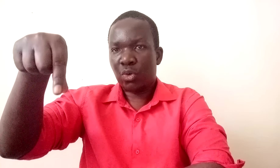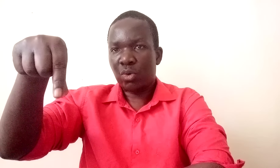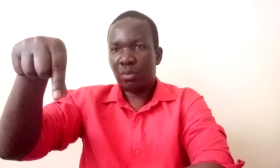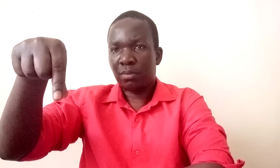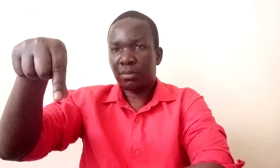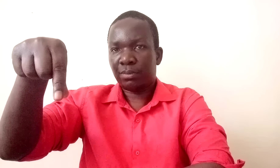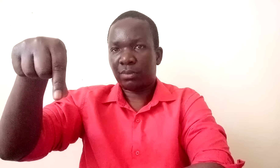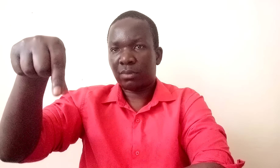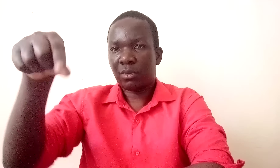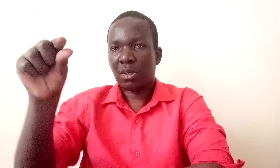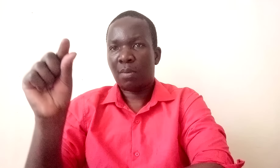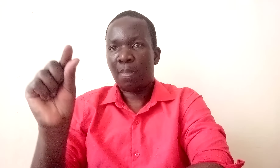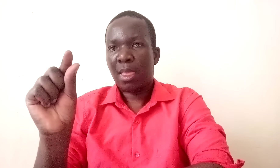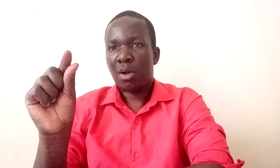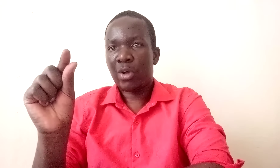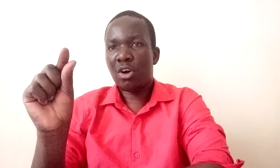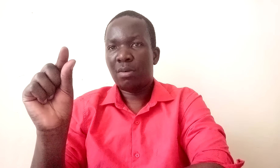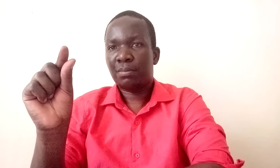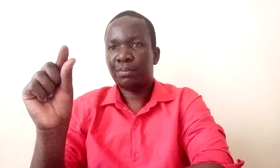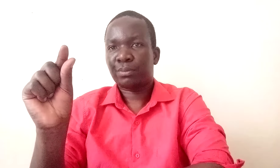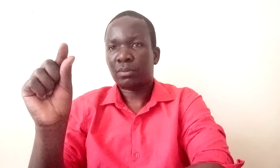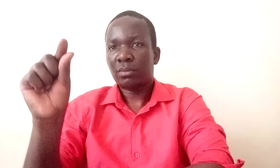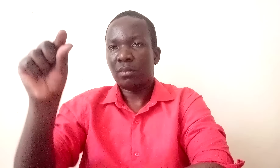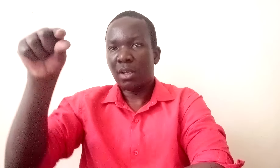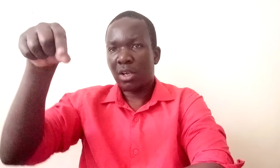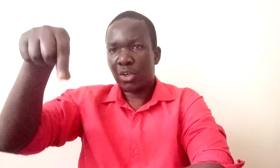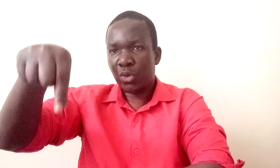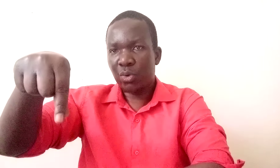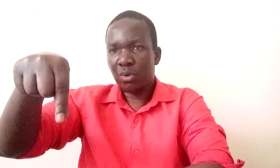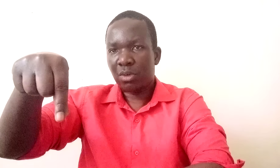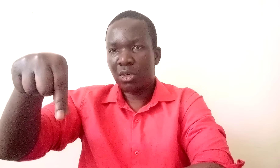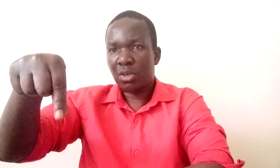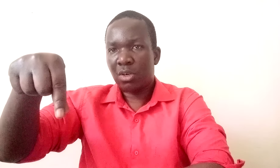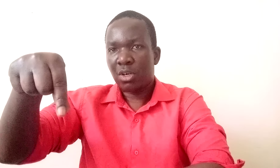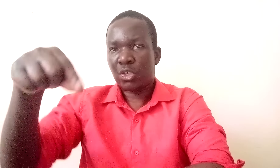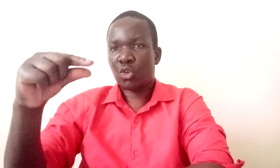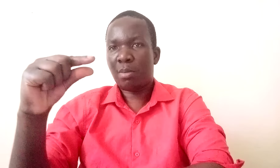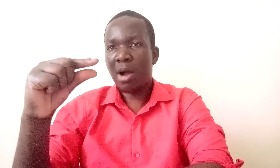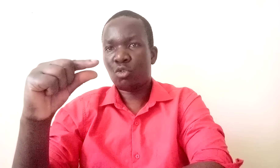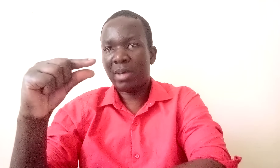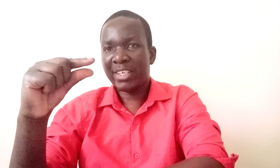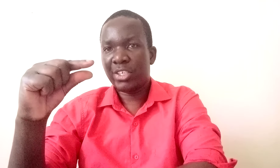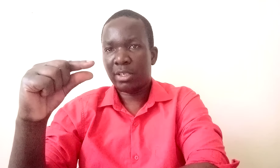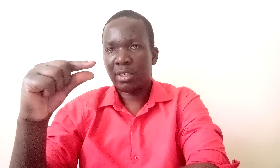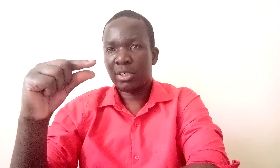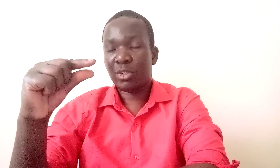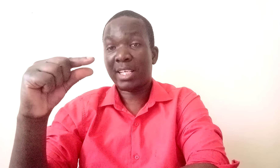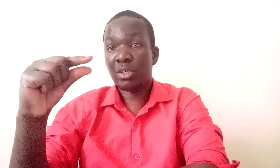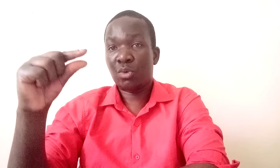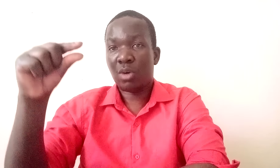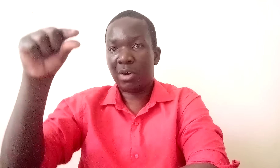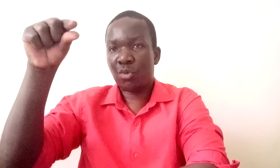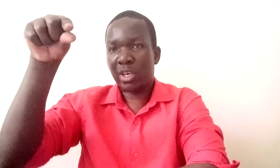Q, we go Q. So you remember how to make G. So that's Q. Our Q we